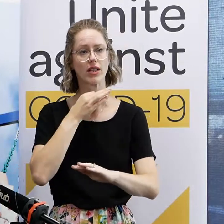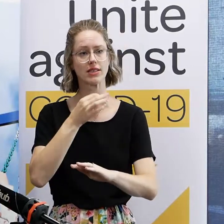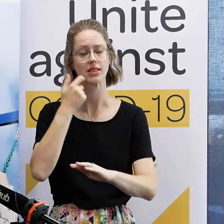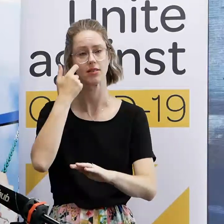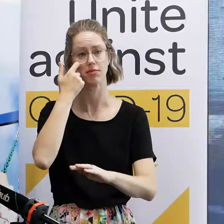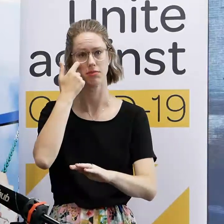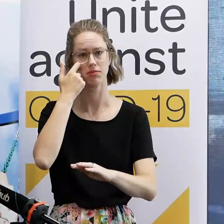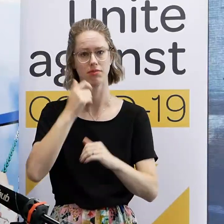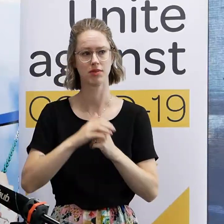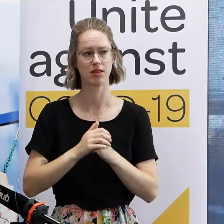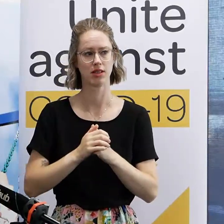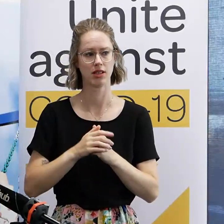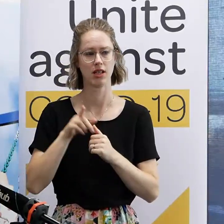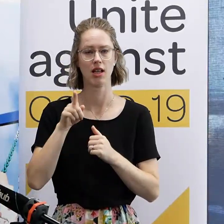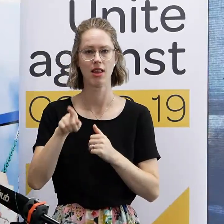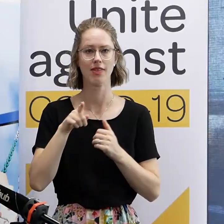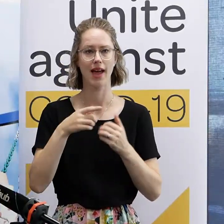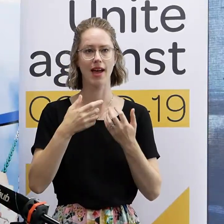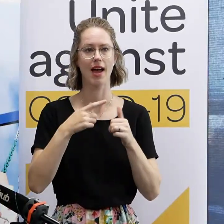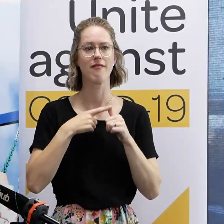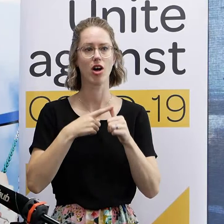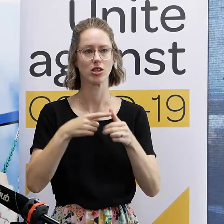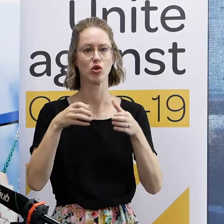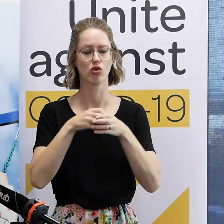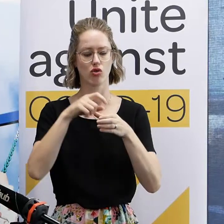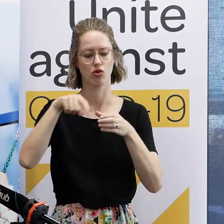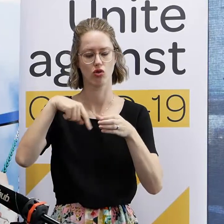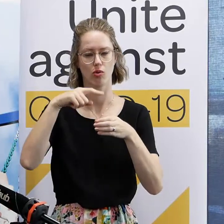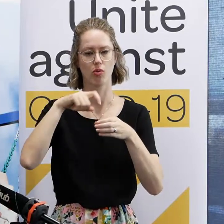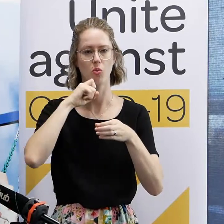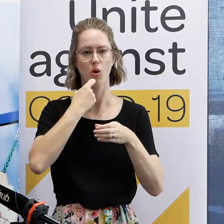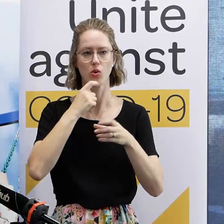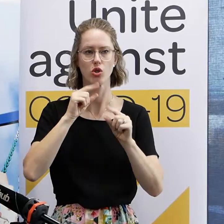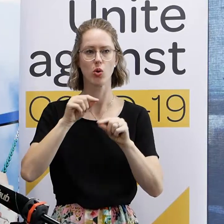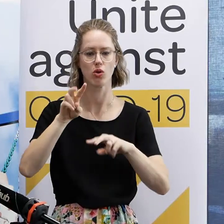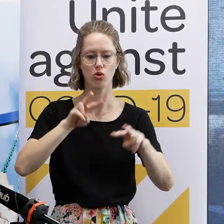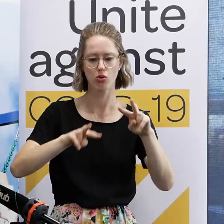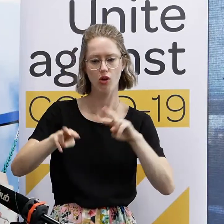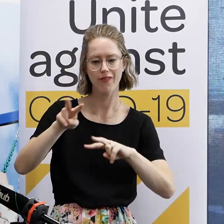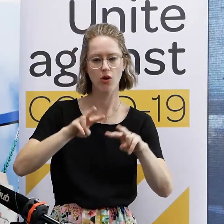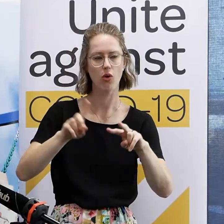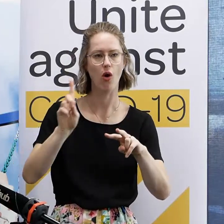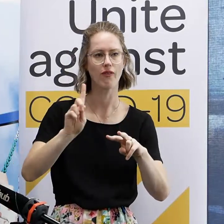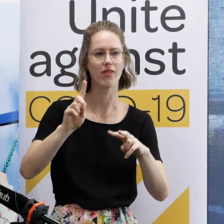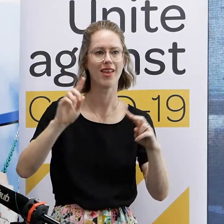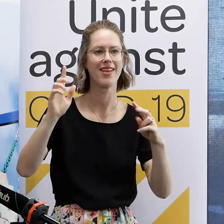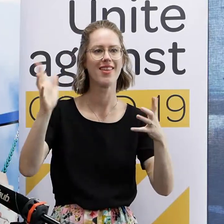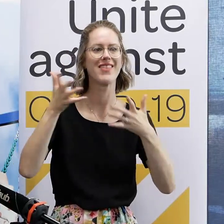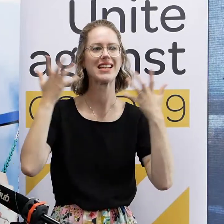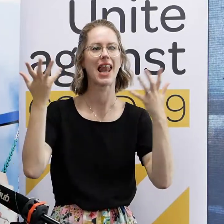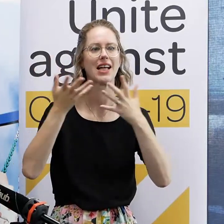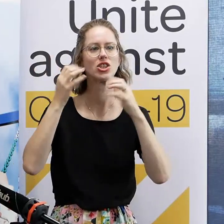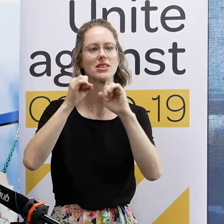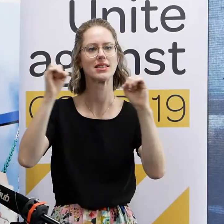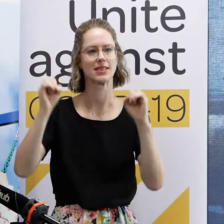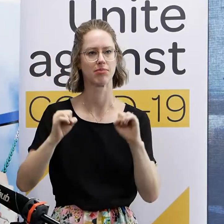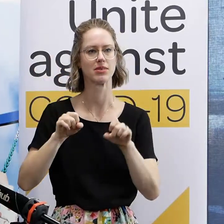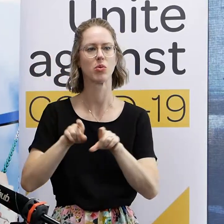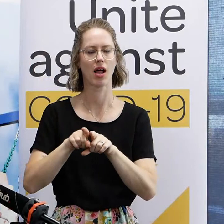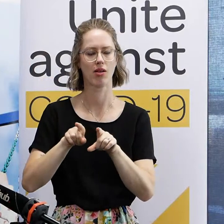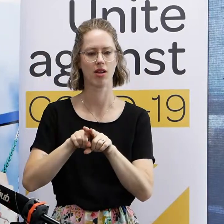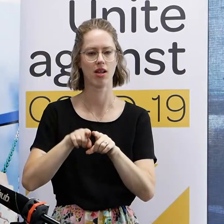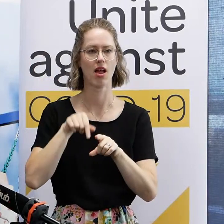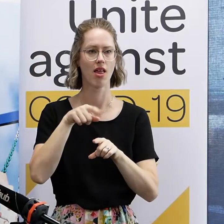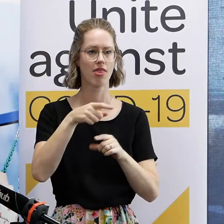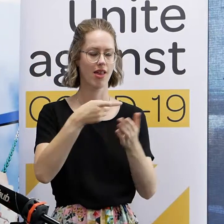that technical advisory group will facilitate the ventilation review that's upcoming, and we take the recommendations from the